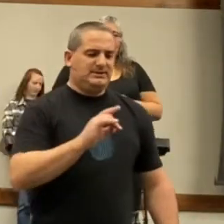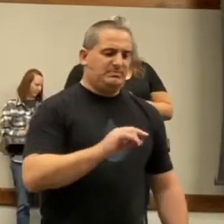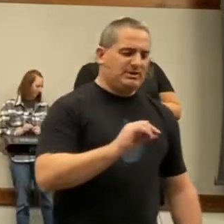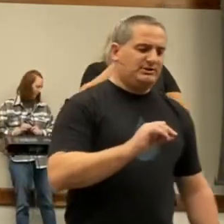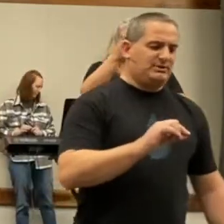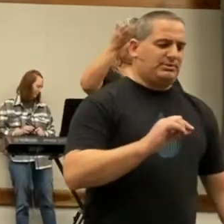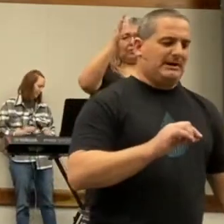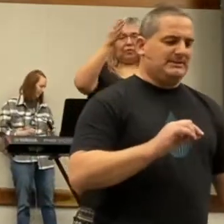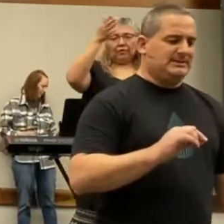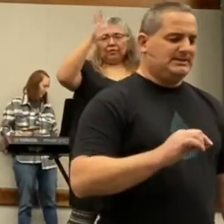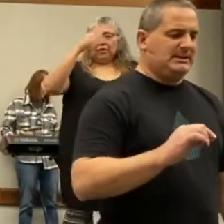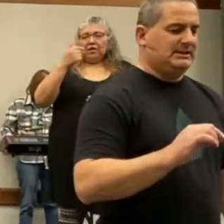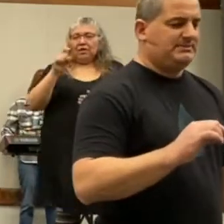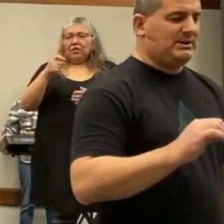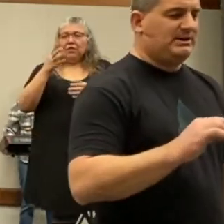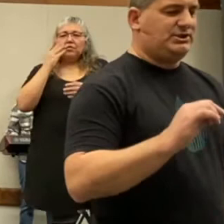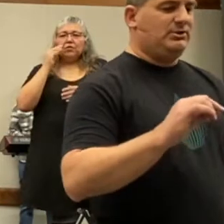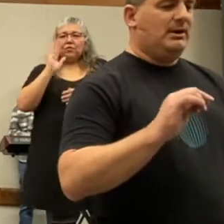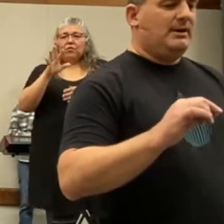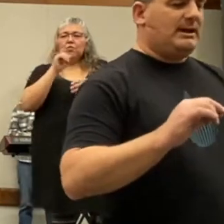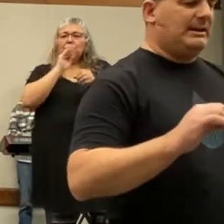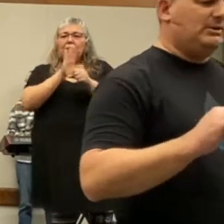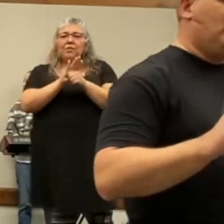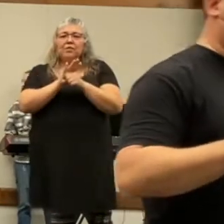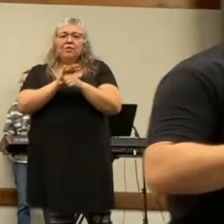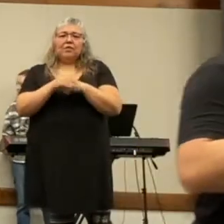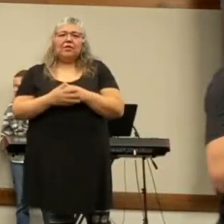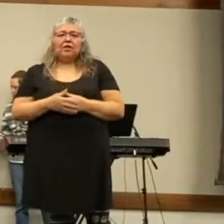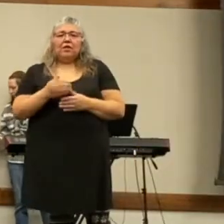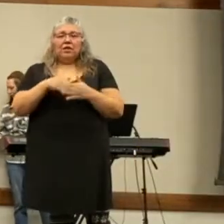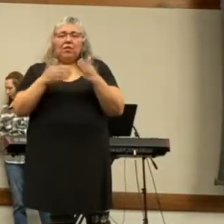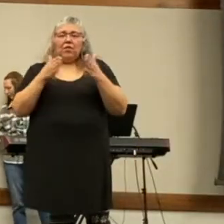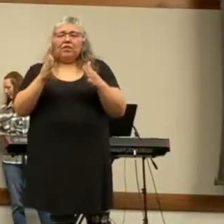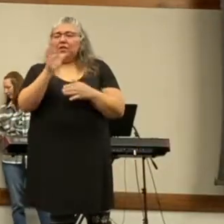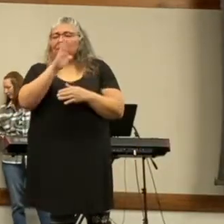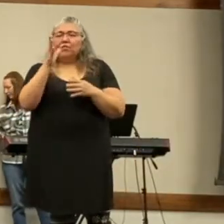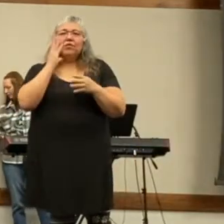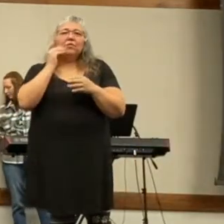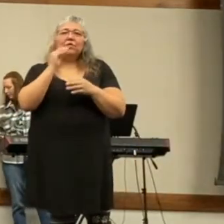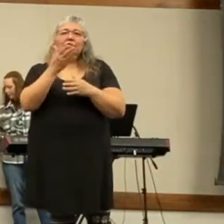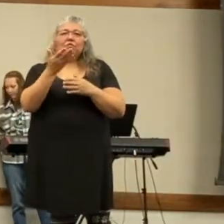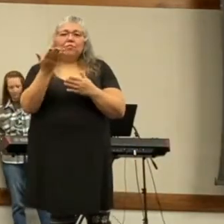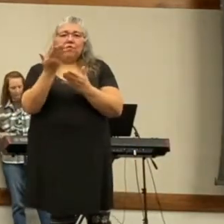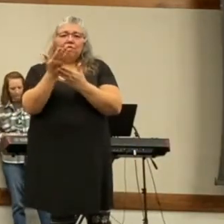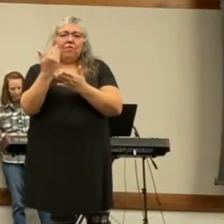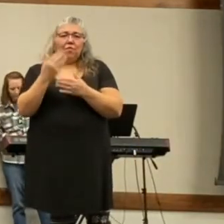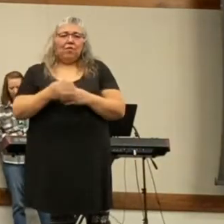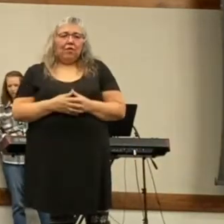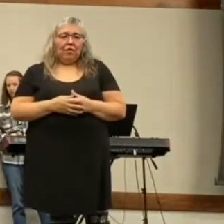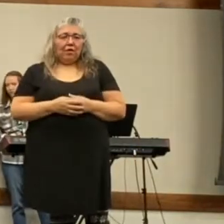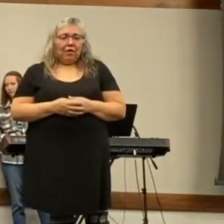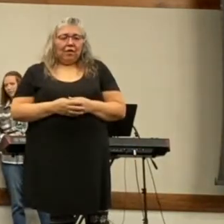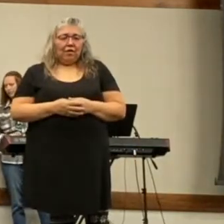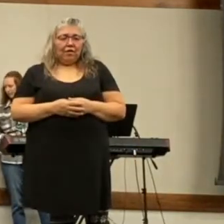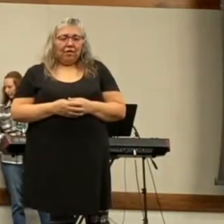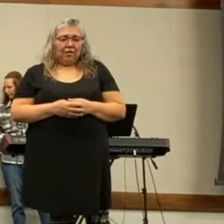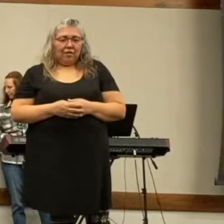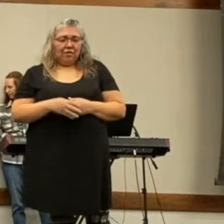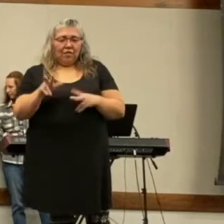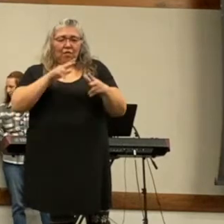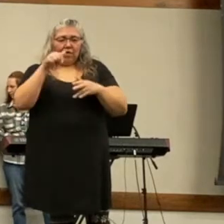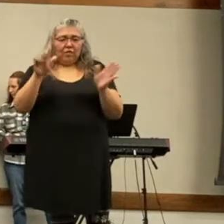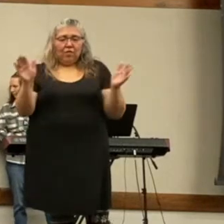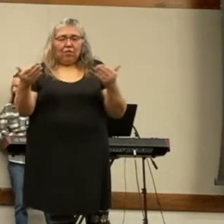need to experience your promises, need to experience you, God, in a way that they've never experienced you before. Father, they've walked in this